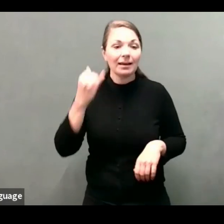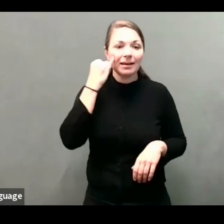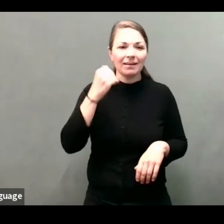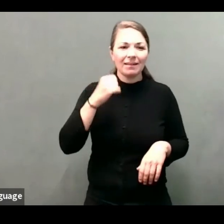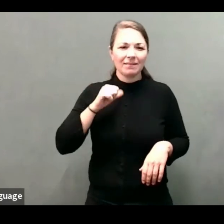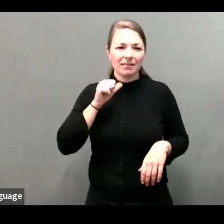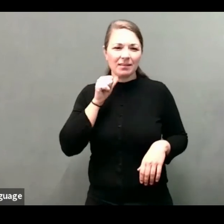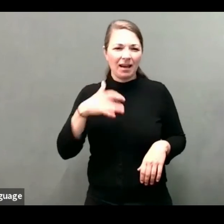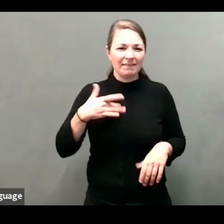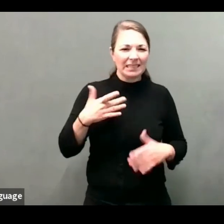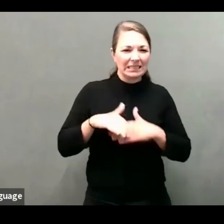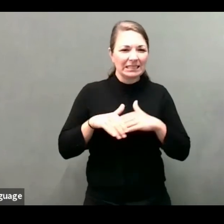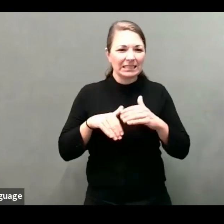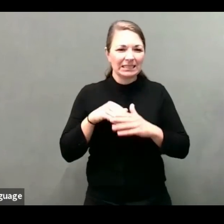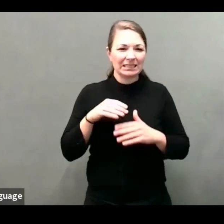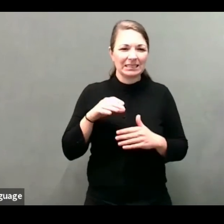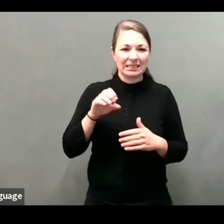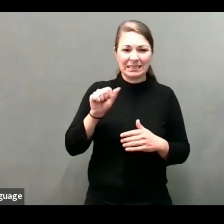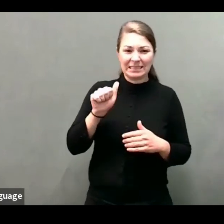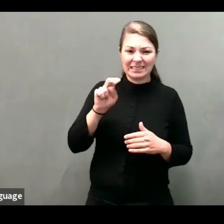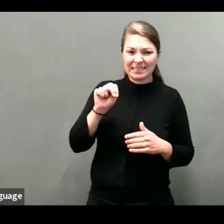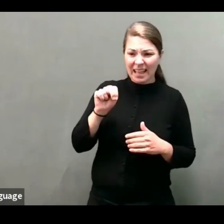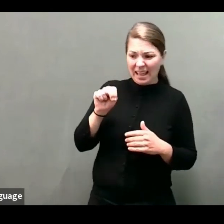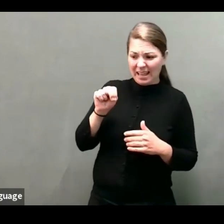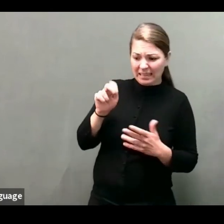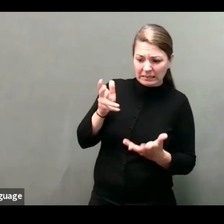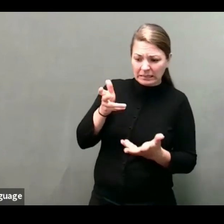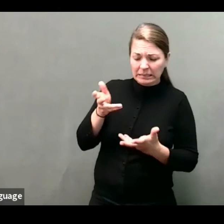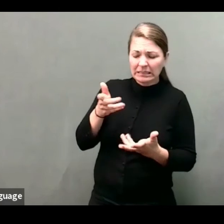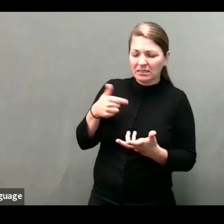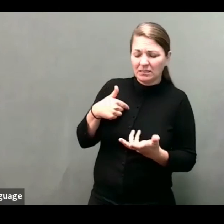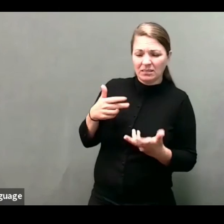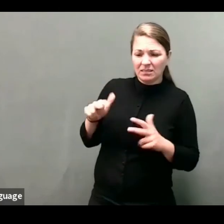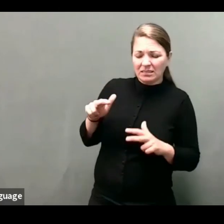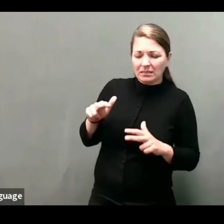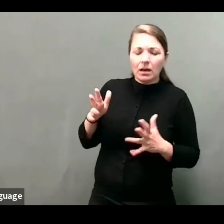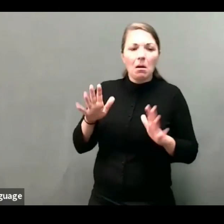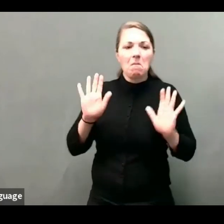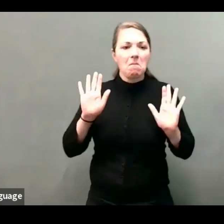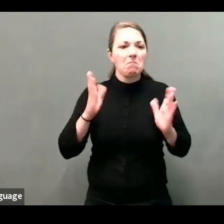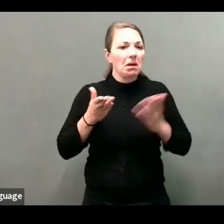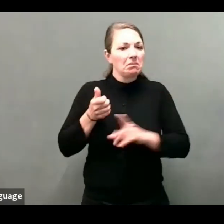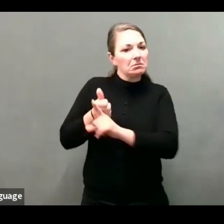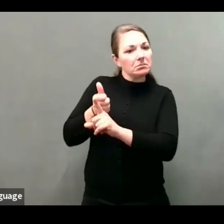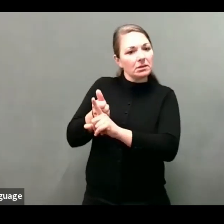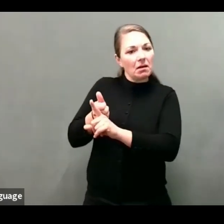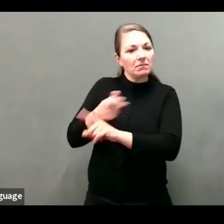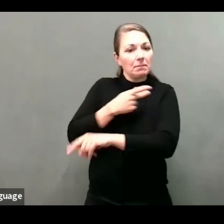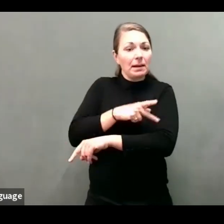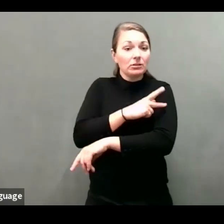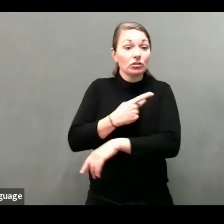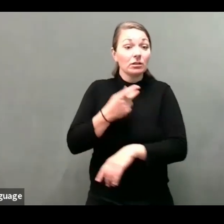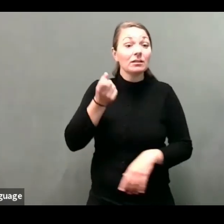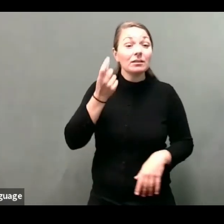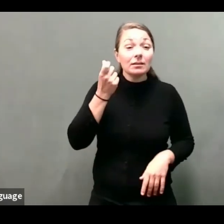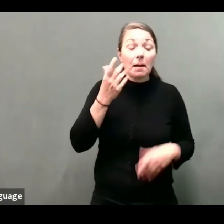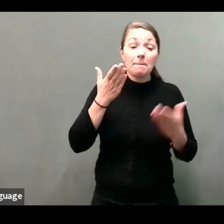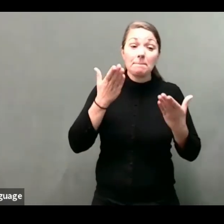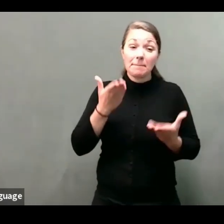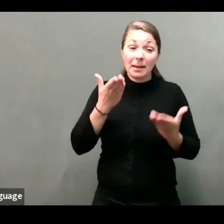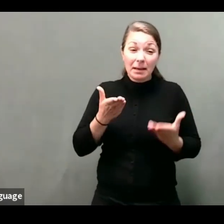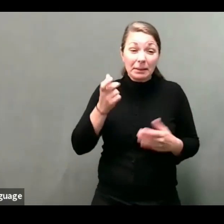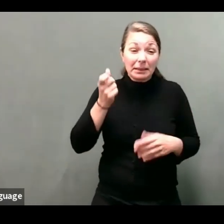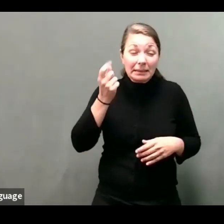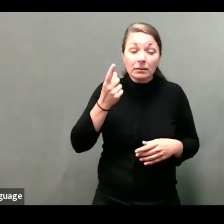It's again one of those situations where it may end up being less invasive for the patient. It also may mean that the quality of evidence collected may